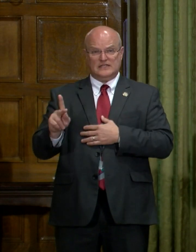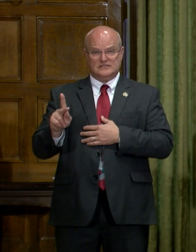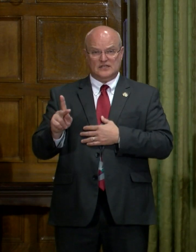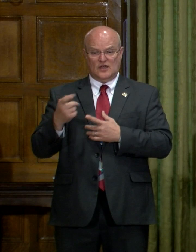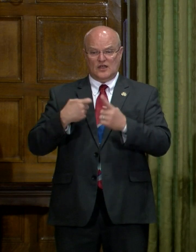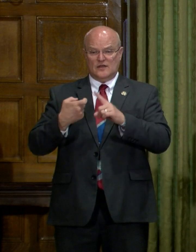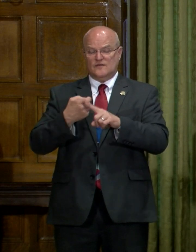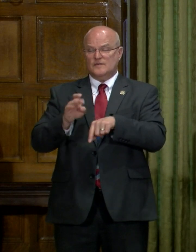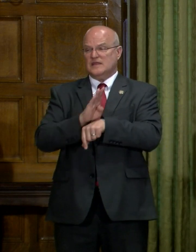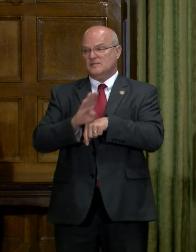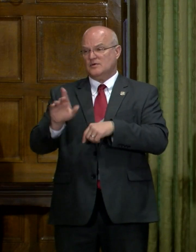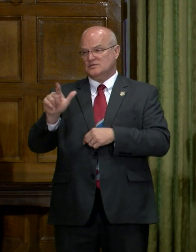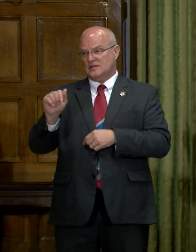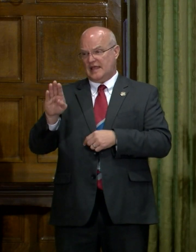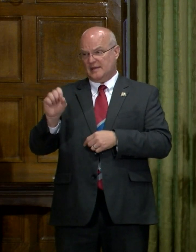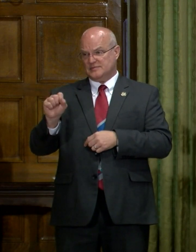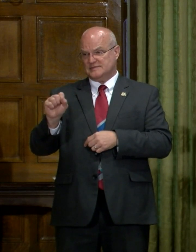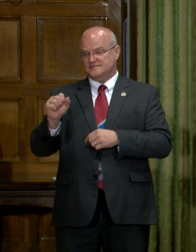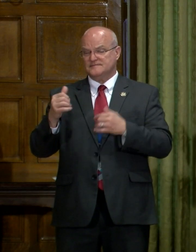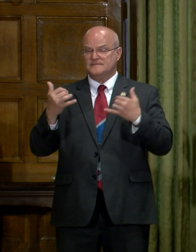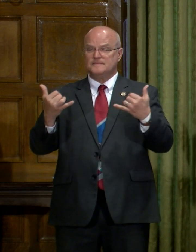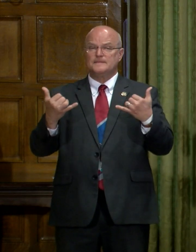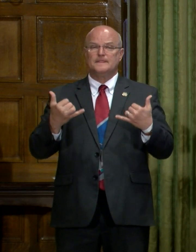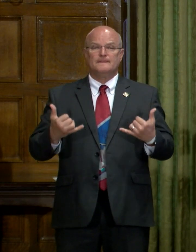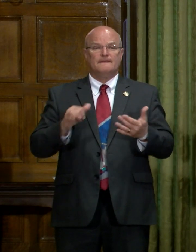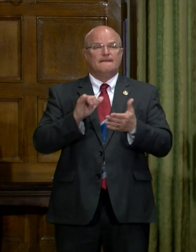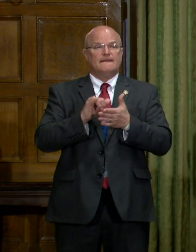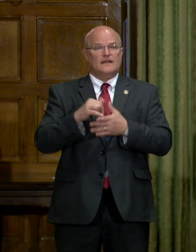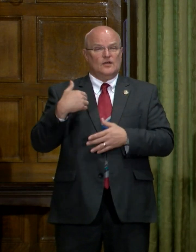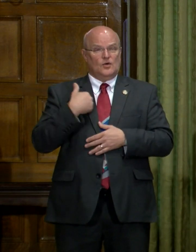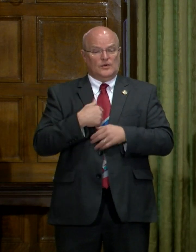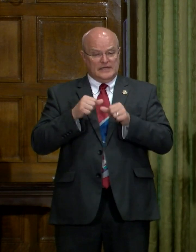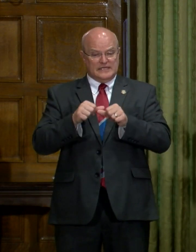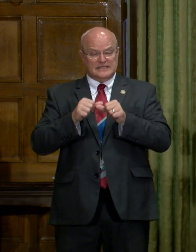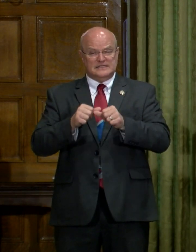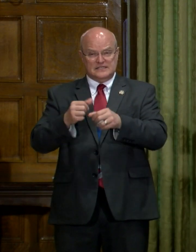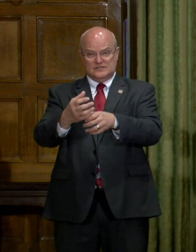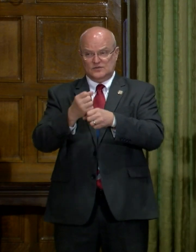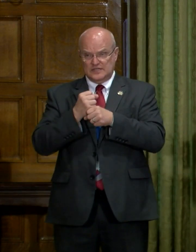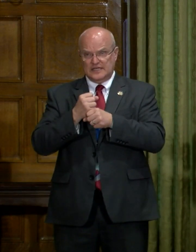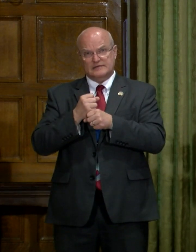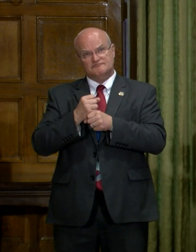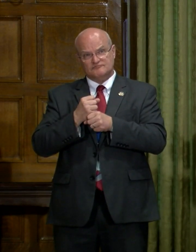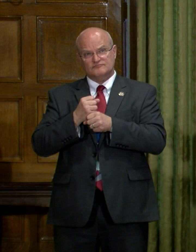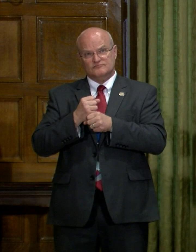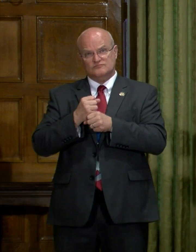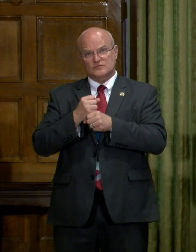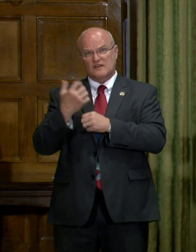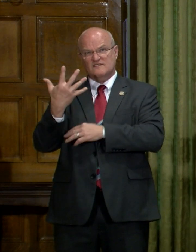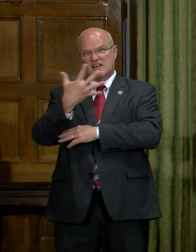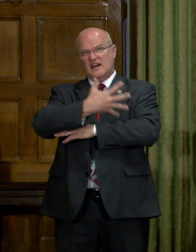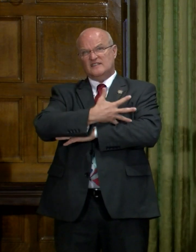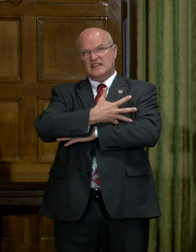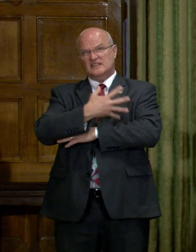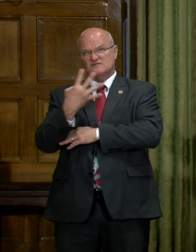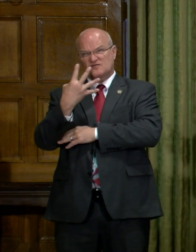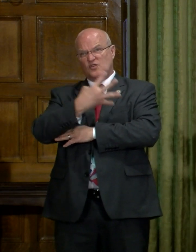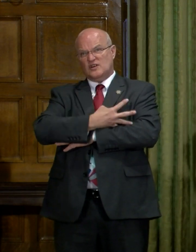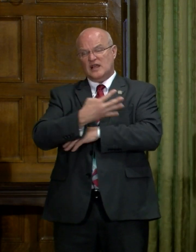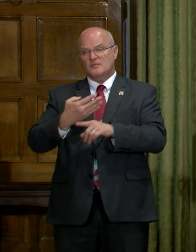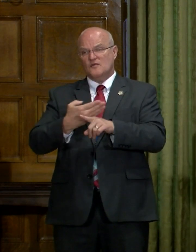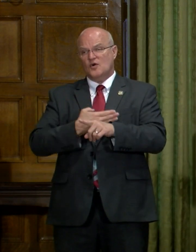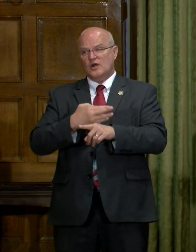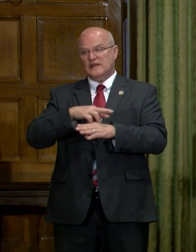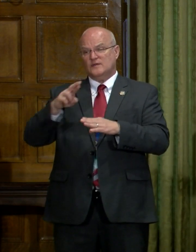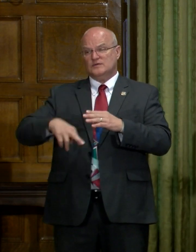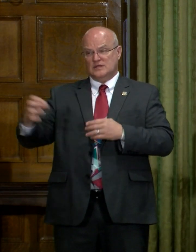Arkansas come from those commercial labs. Now, we continually get, well, it's been 5 days or it's been 4 days before we